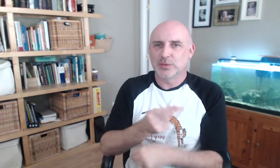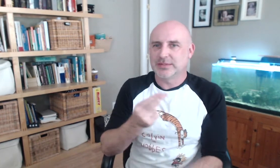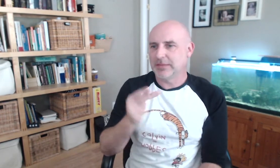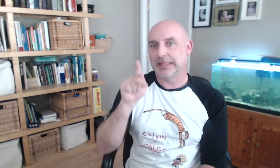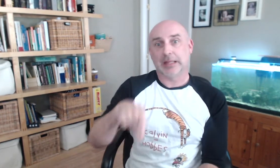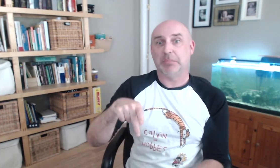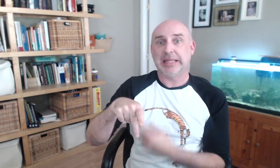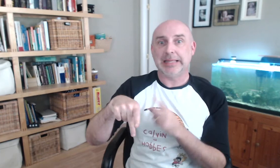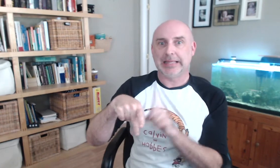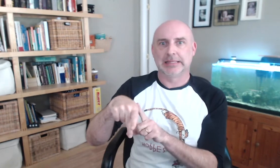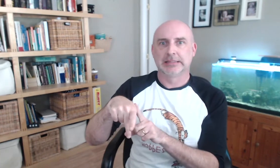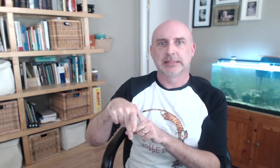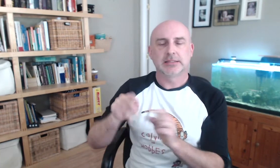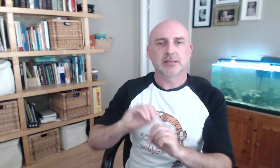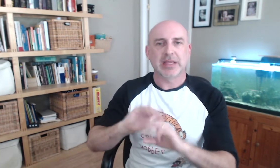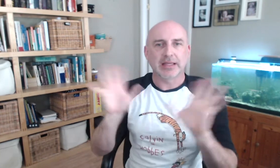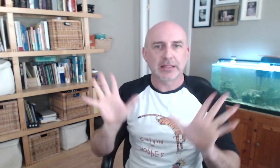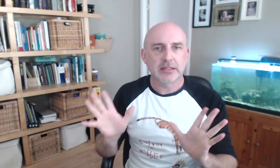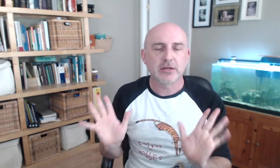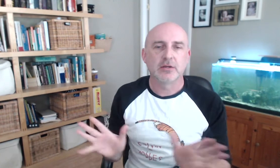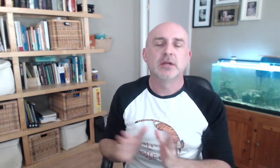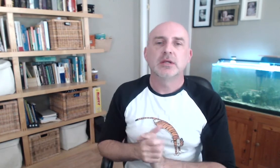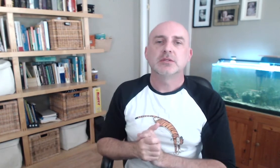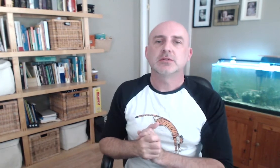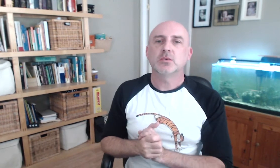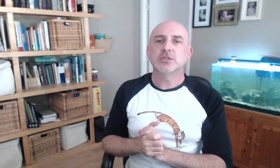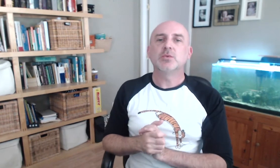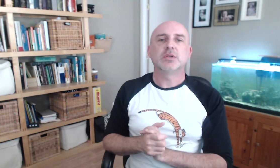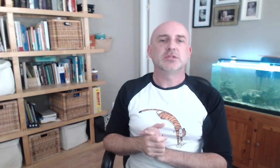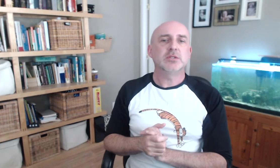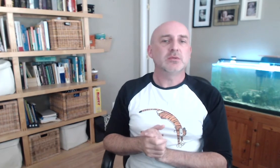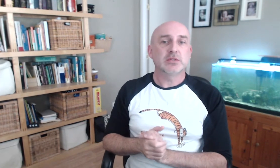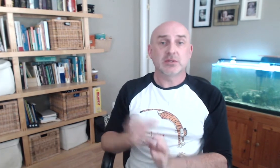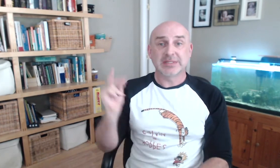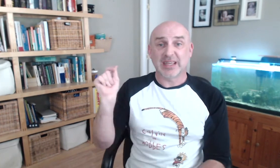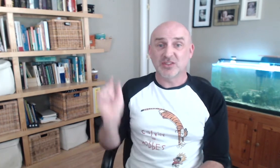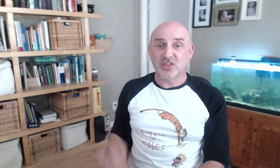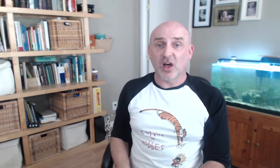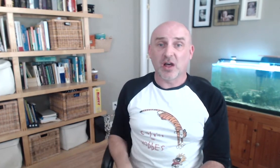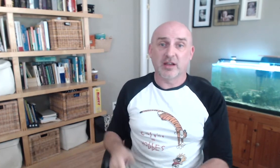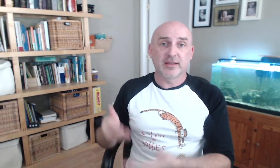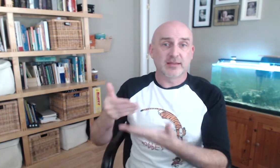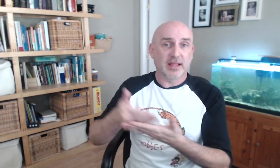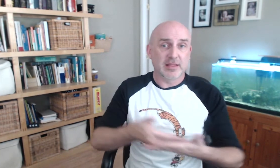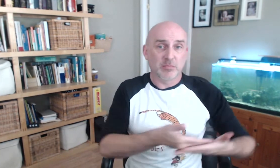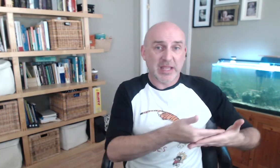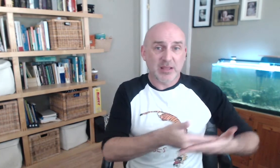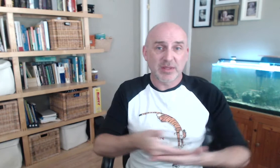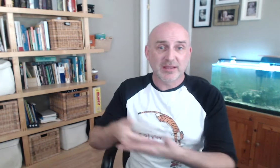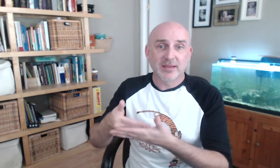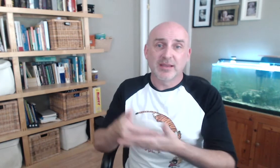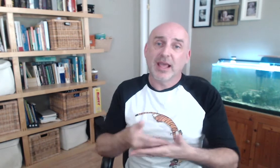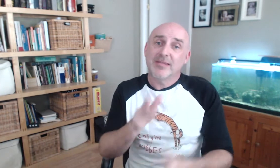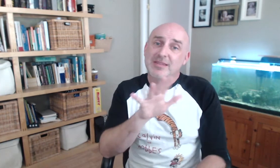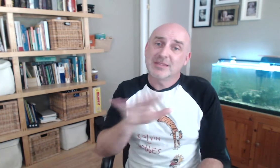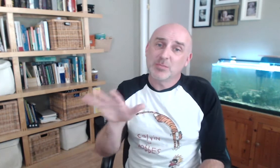something like a P to make it clear. So what you want to do is you can sign dog and then baby and then